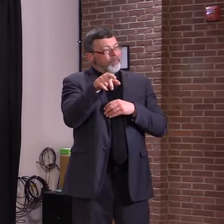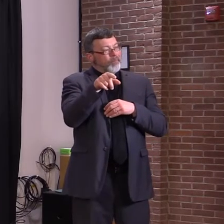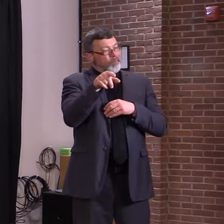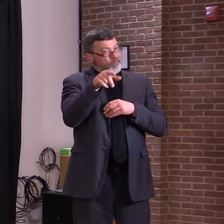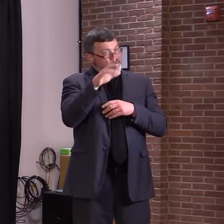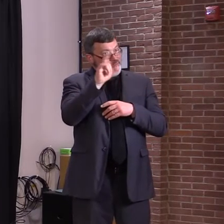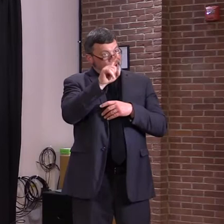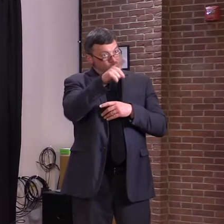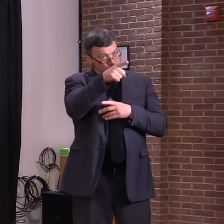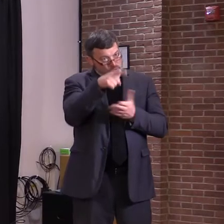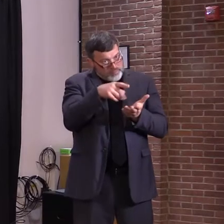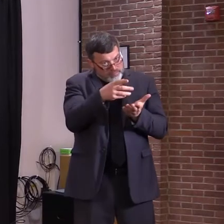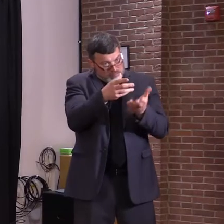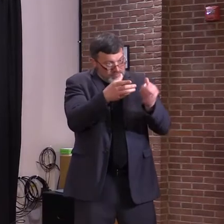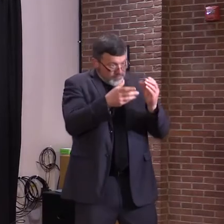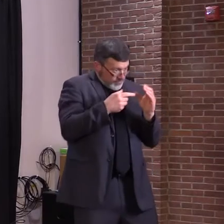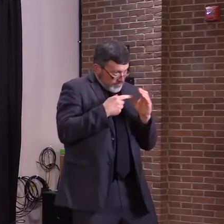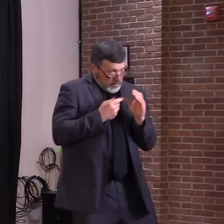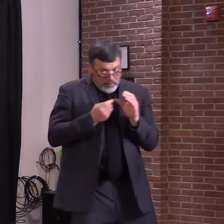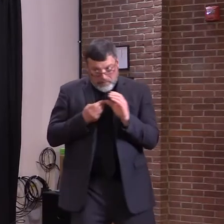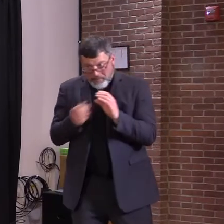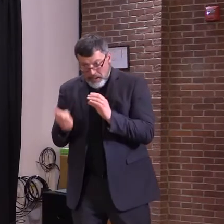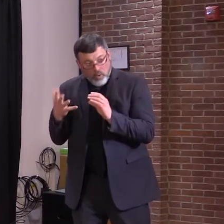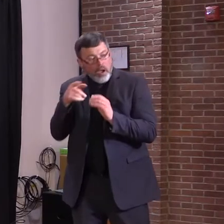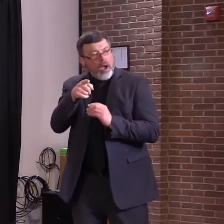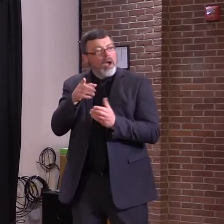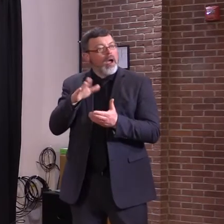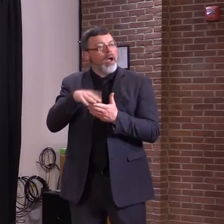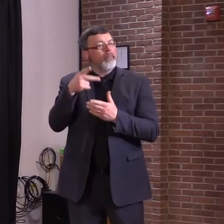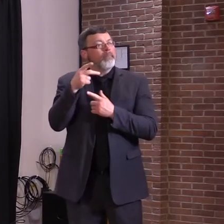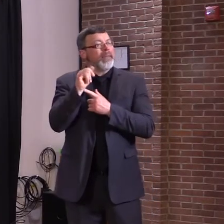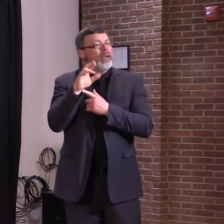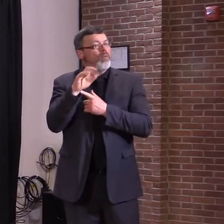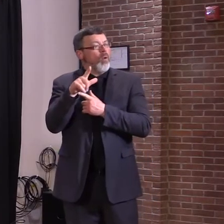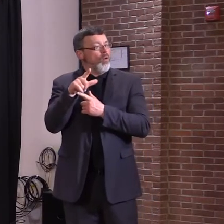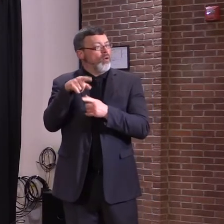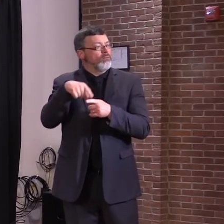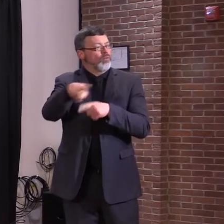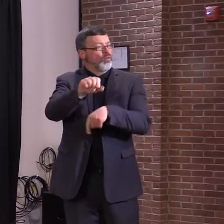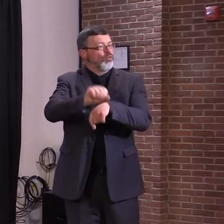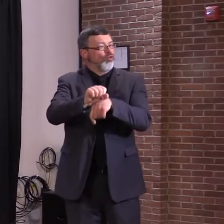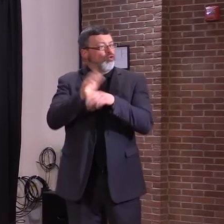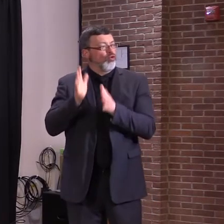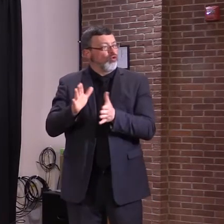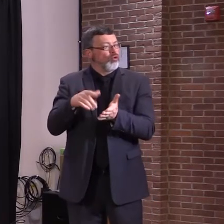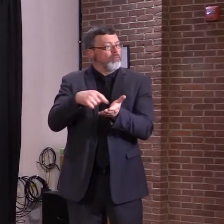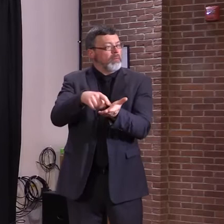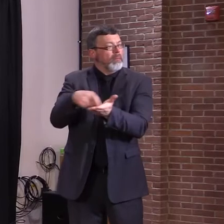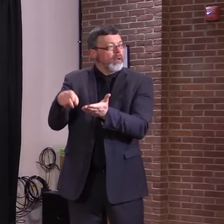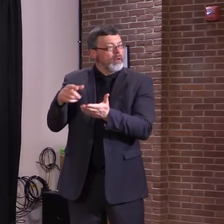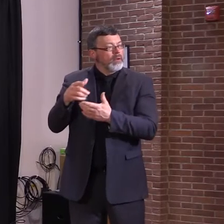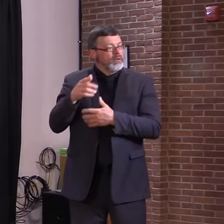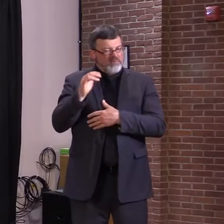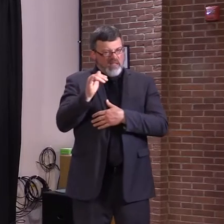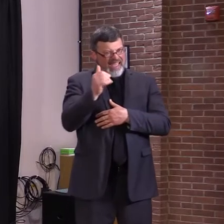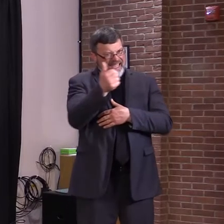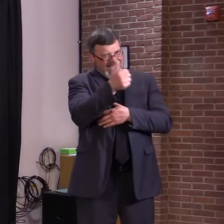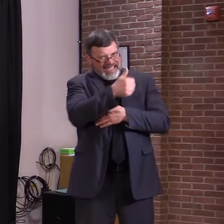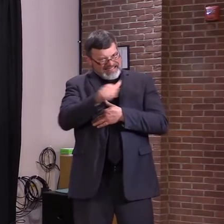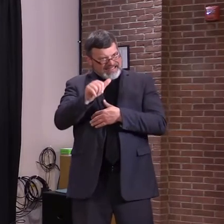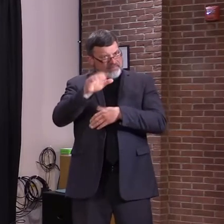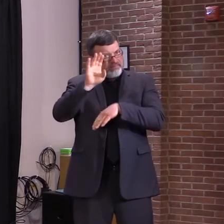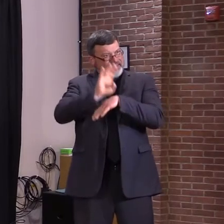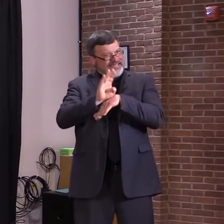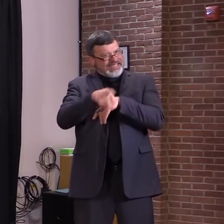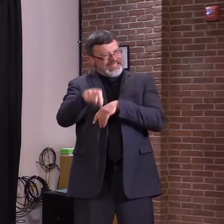be really any operating expense of the entity. So that's, we proposed it specifically that VITA